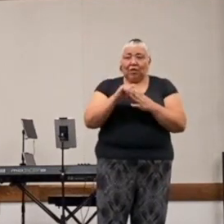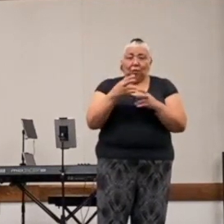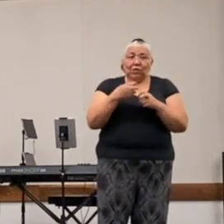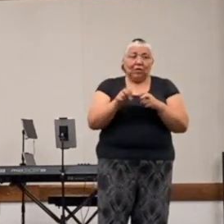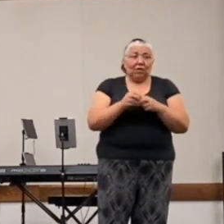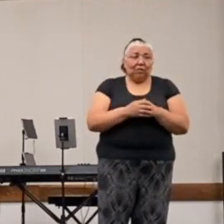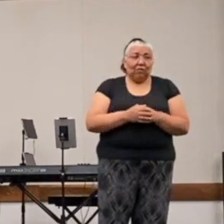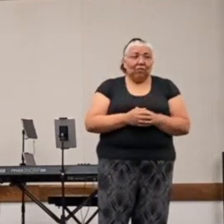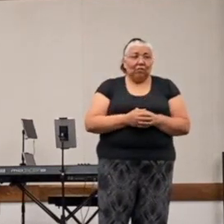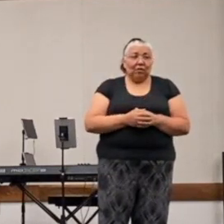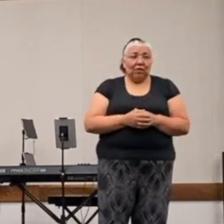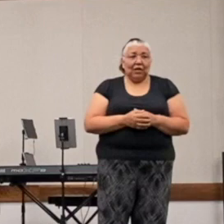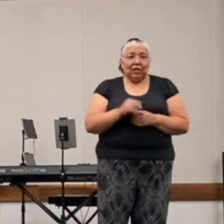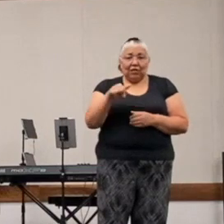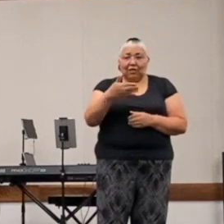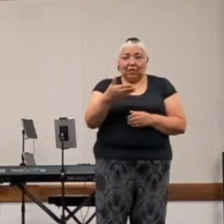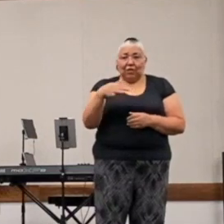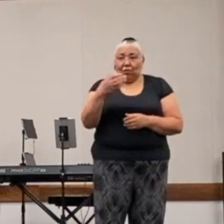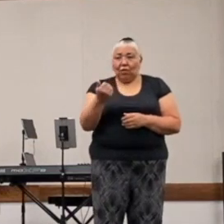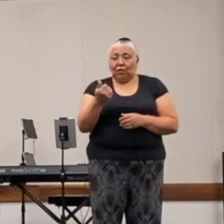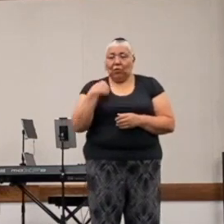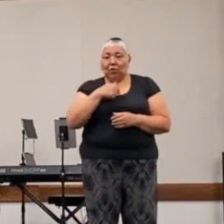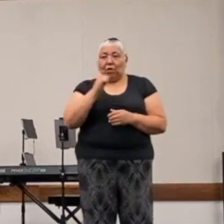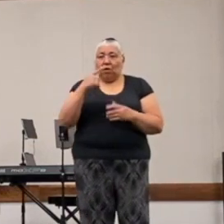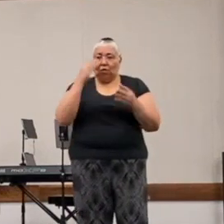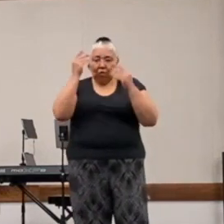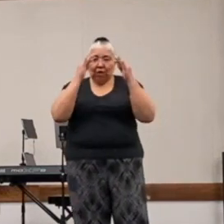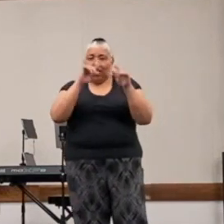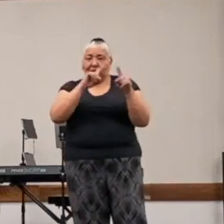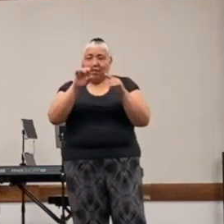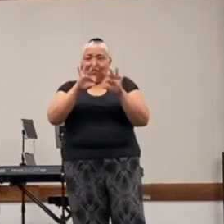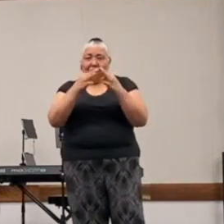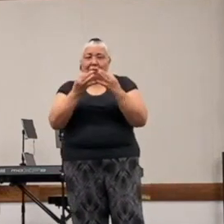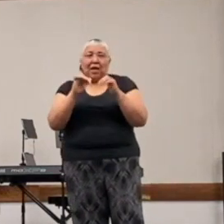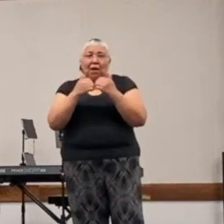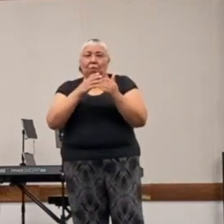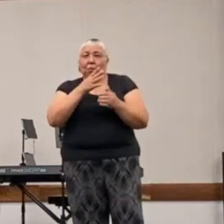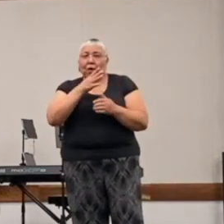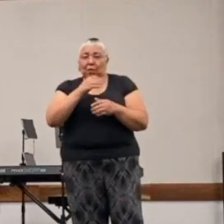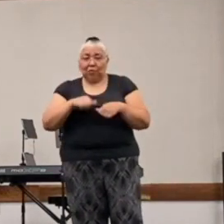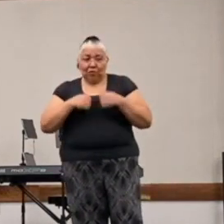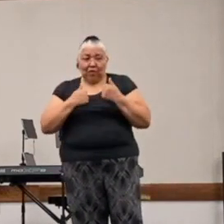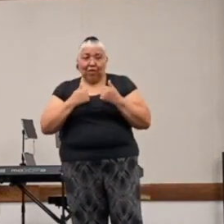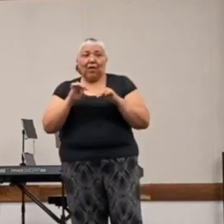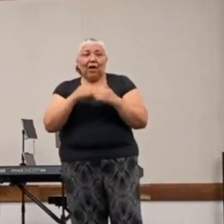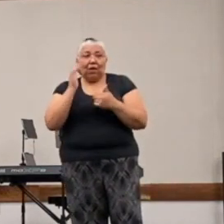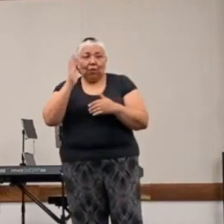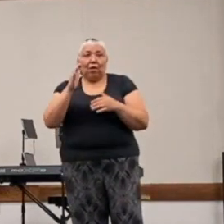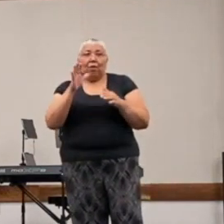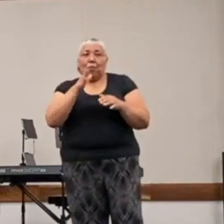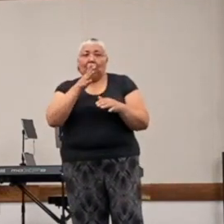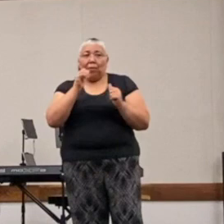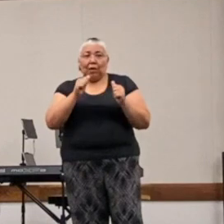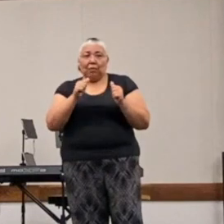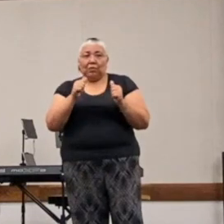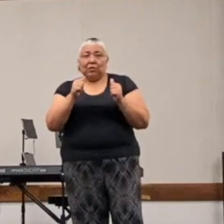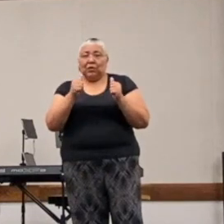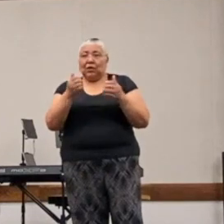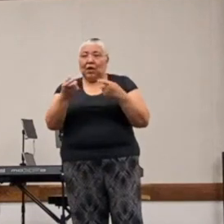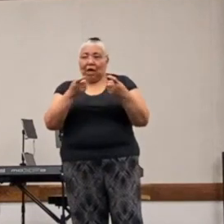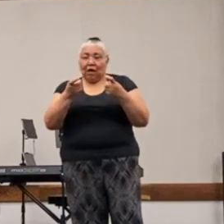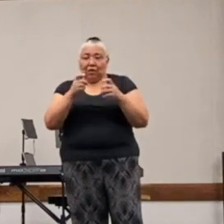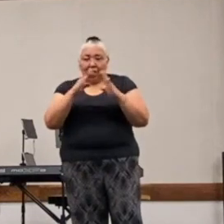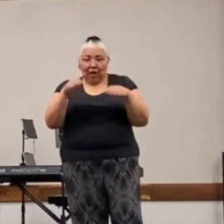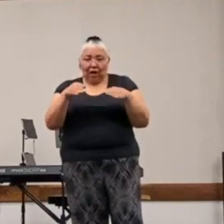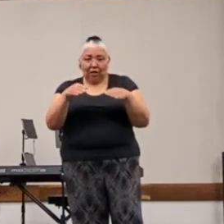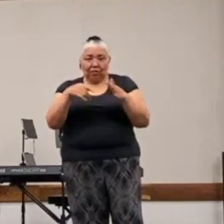tough. And the thing was, is we were all wondering as a family, how's mom going to survive? How's she going to be able to handle the house payments? How's she going to be